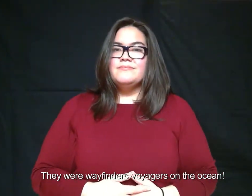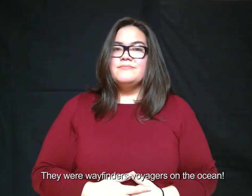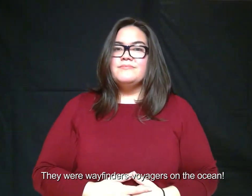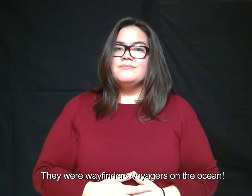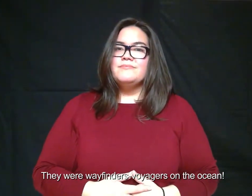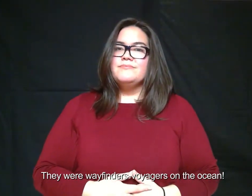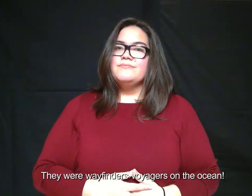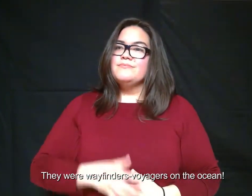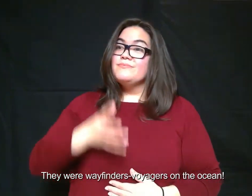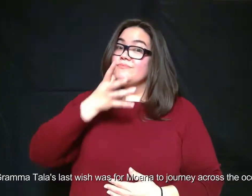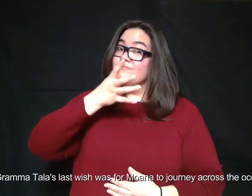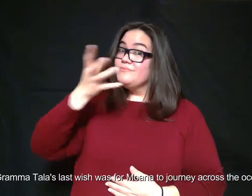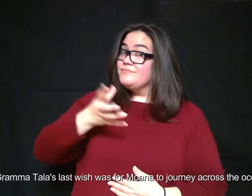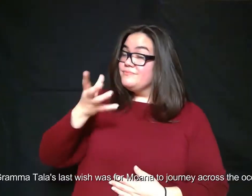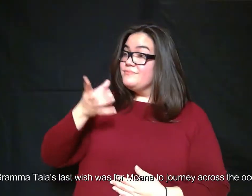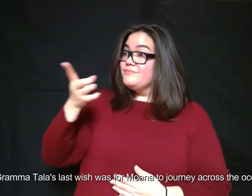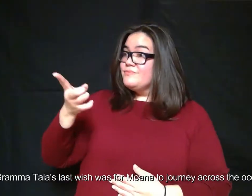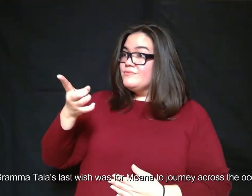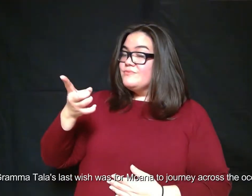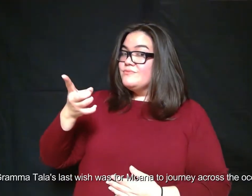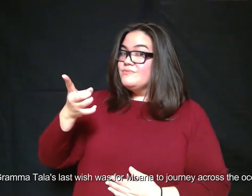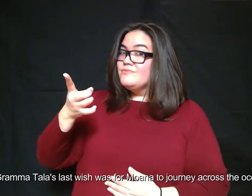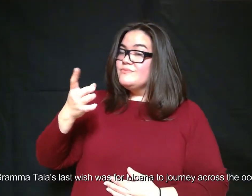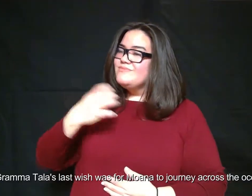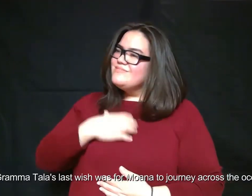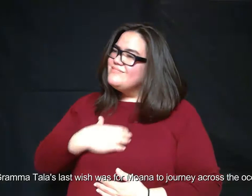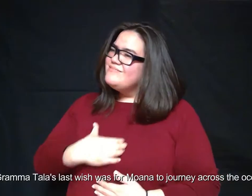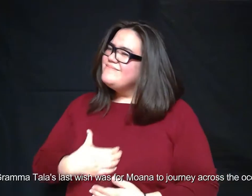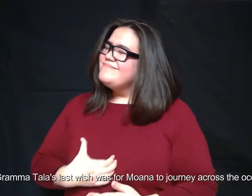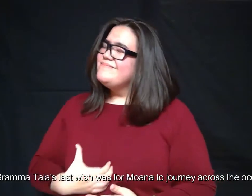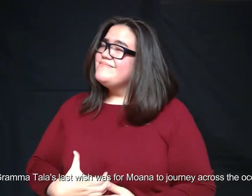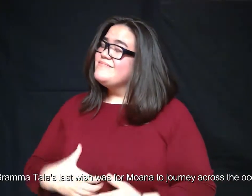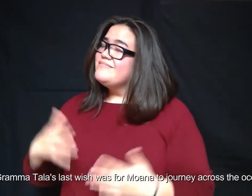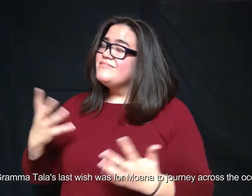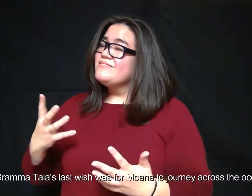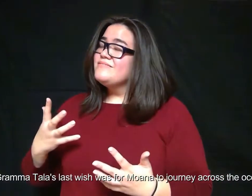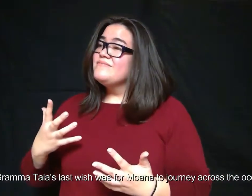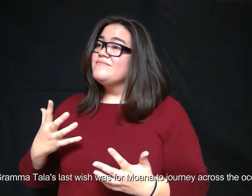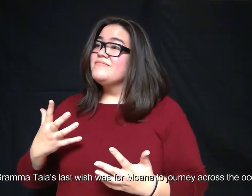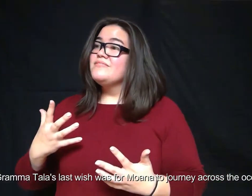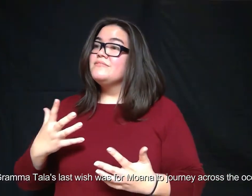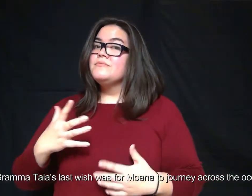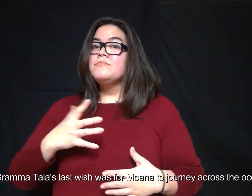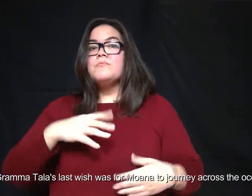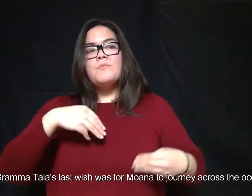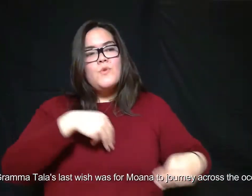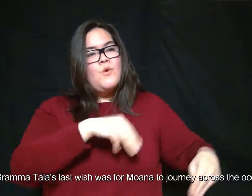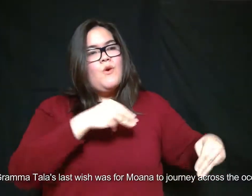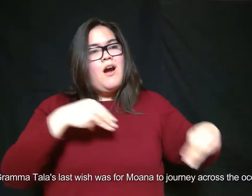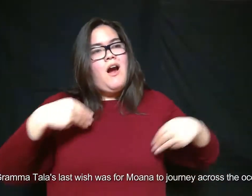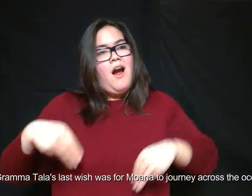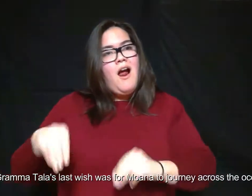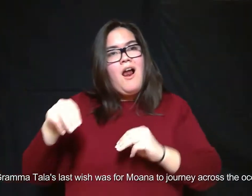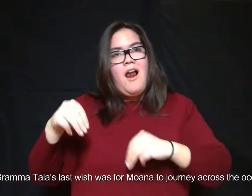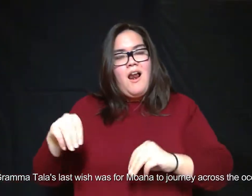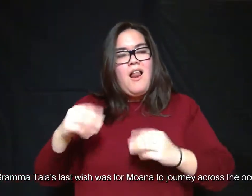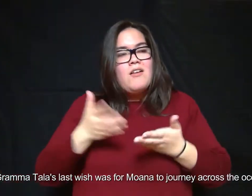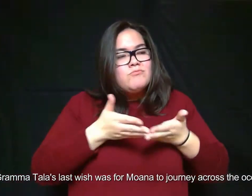Grandma Tala's last wish was for Moana to journey across the ocean, find